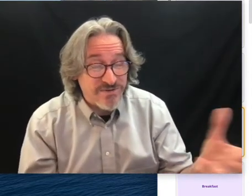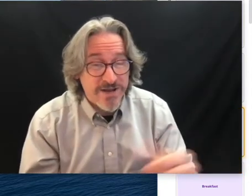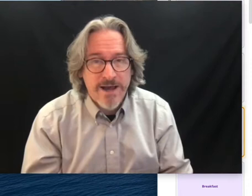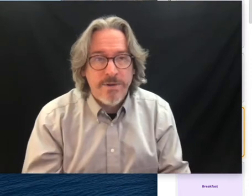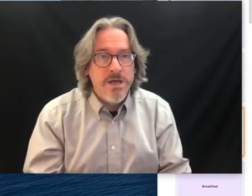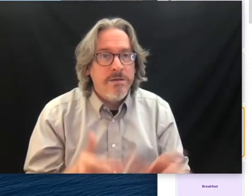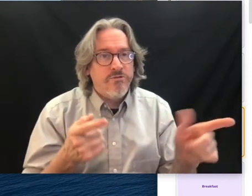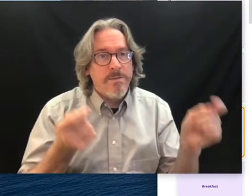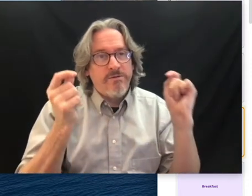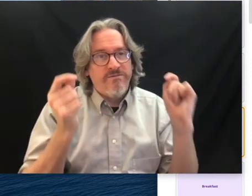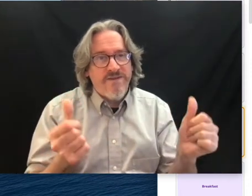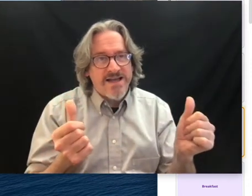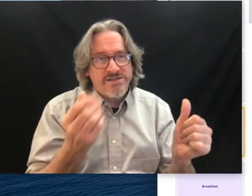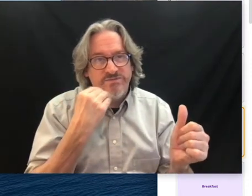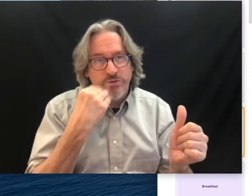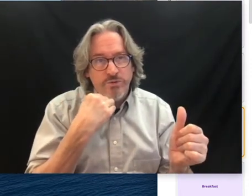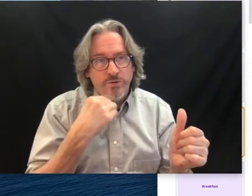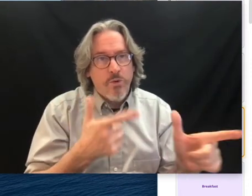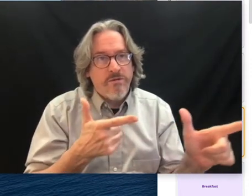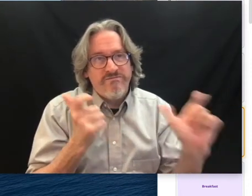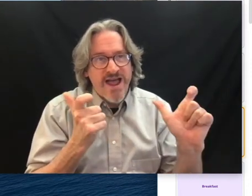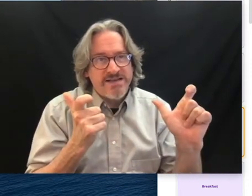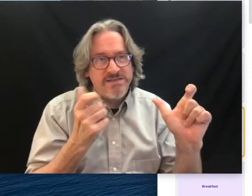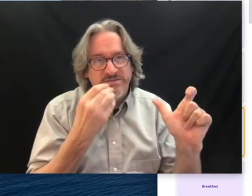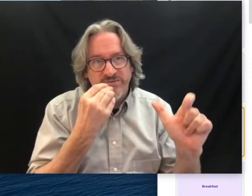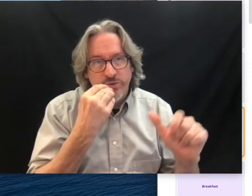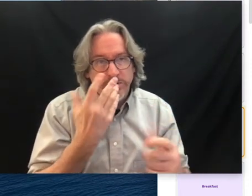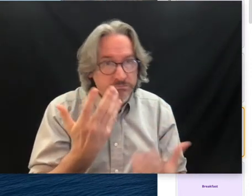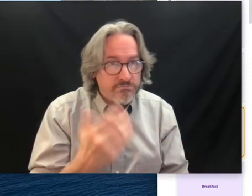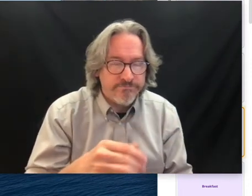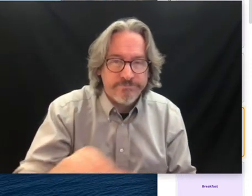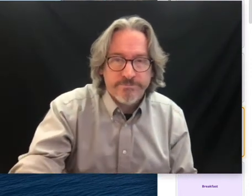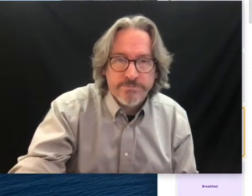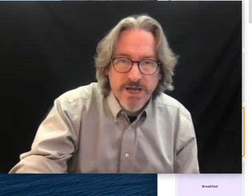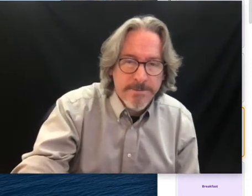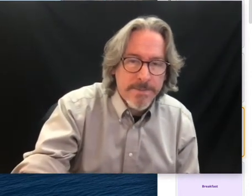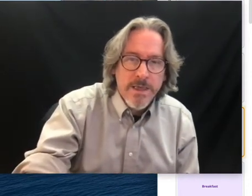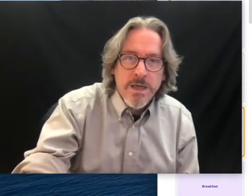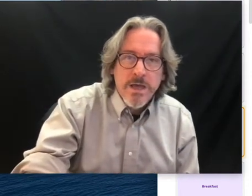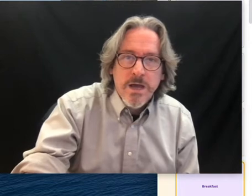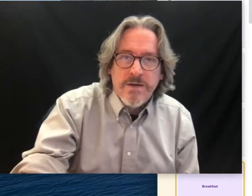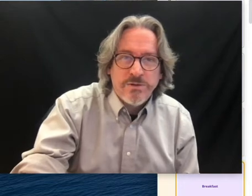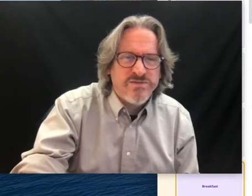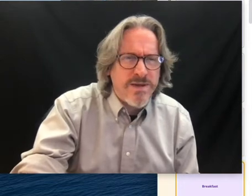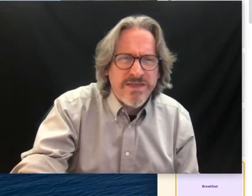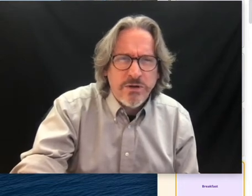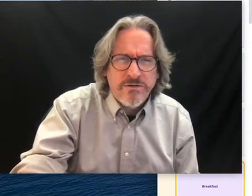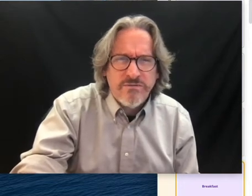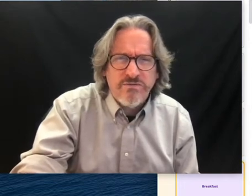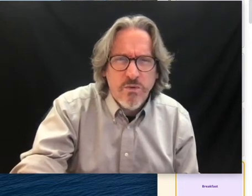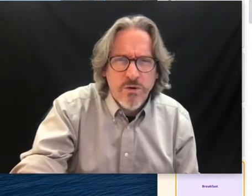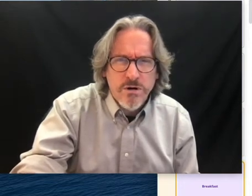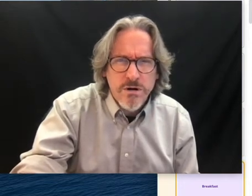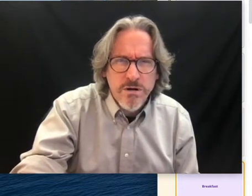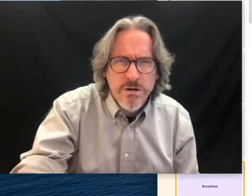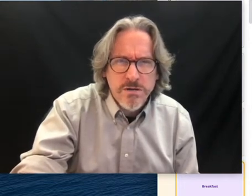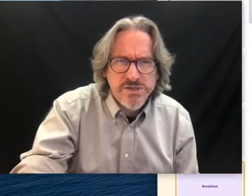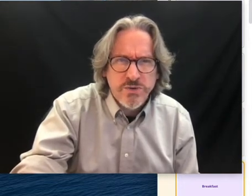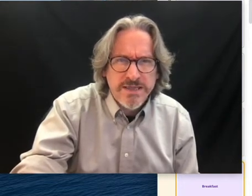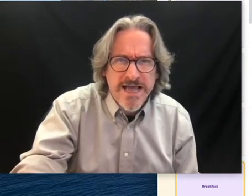in this vocab, but remember fast food or fast food. Okay, that was from, I think, Unit